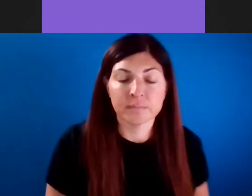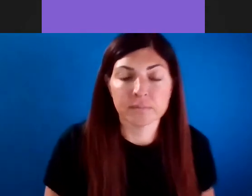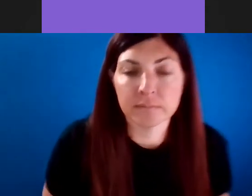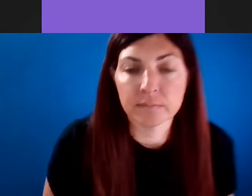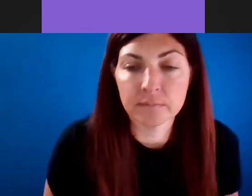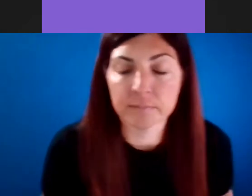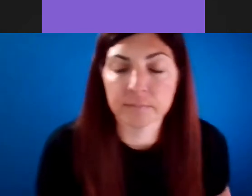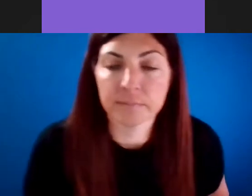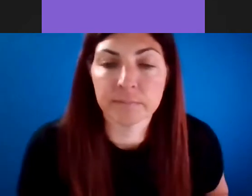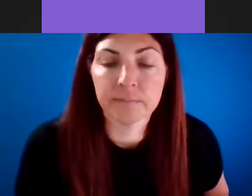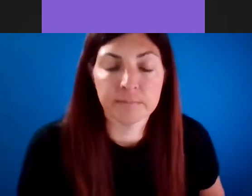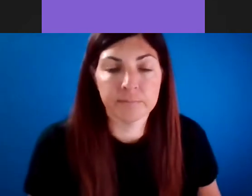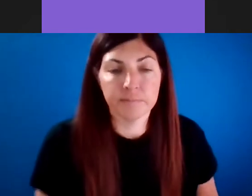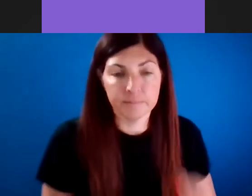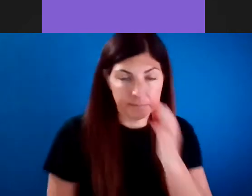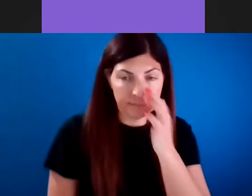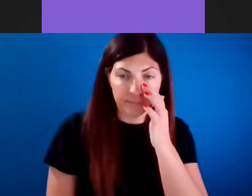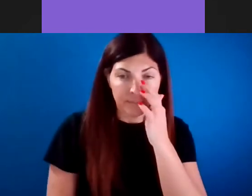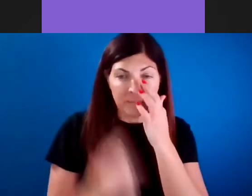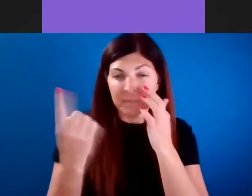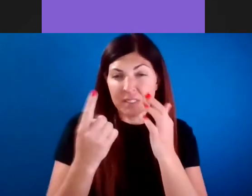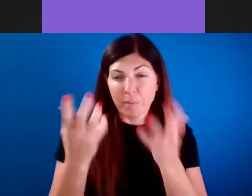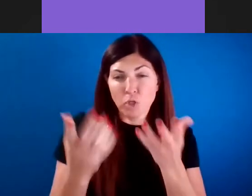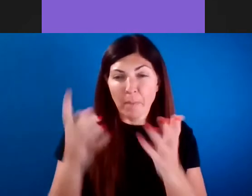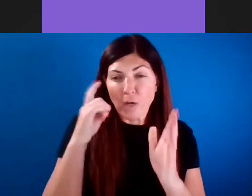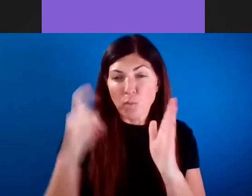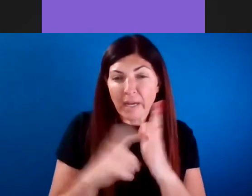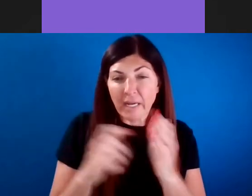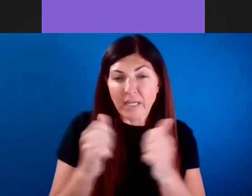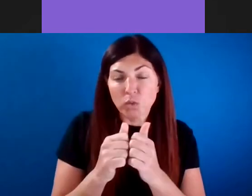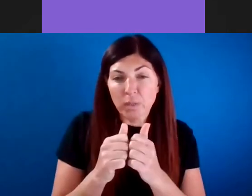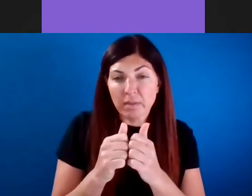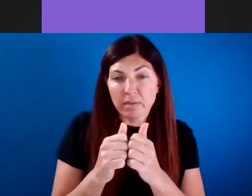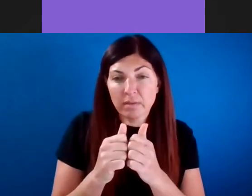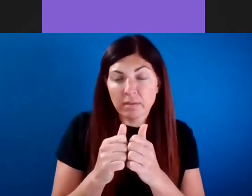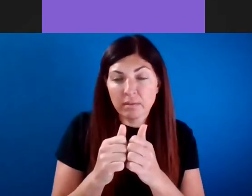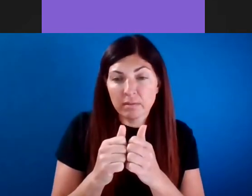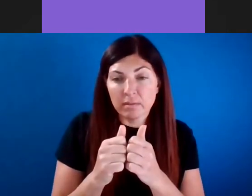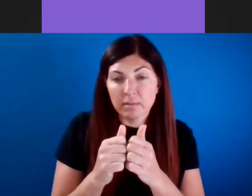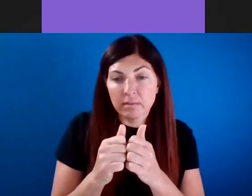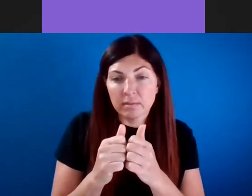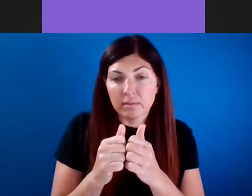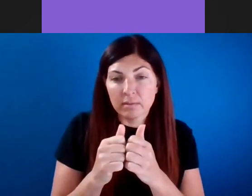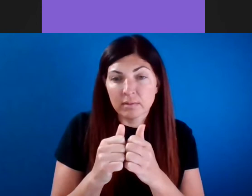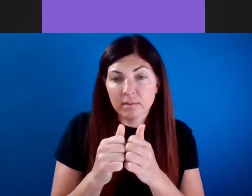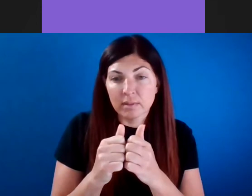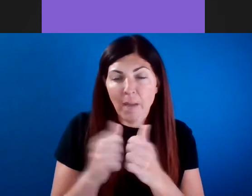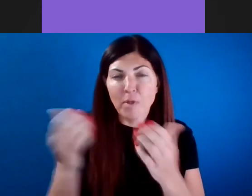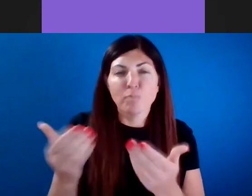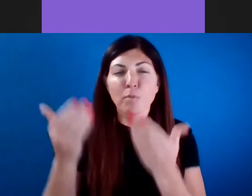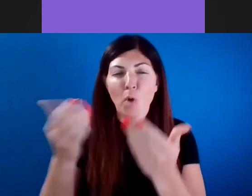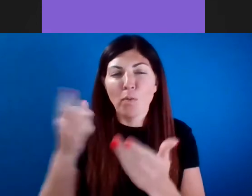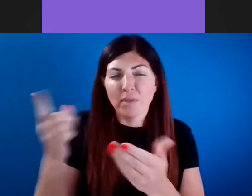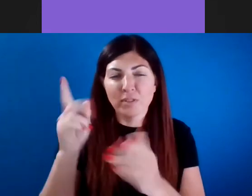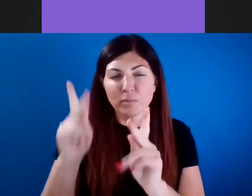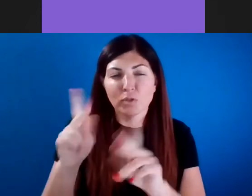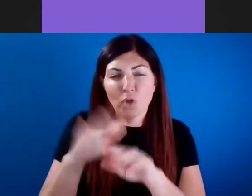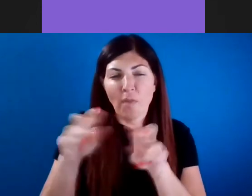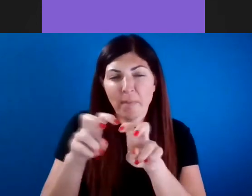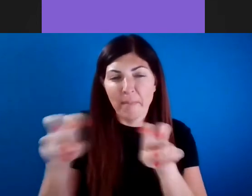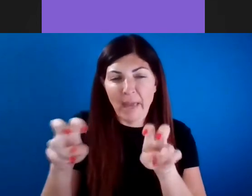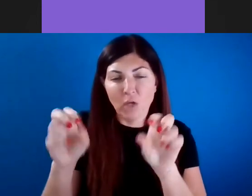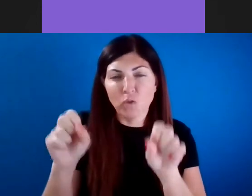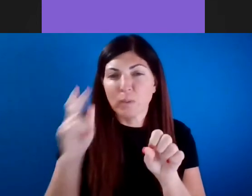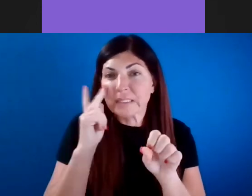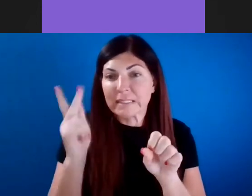might recognize with a hand up. We're going to promote this person to panelist so that he can ask